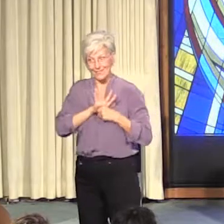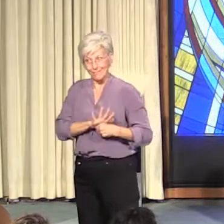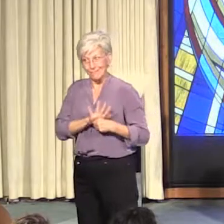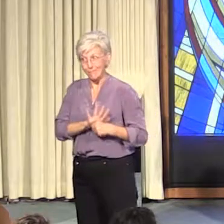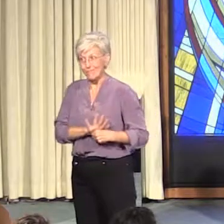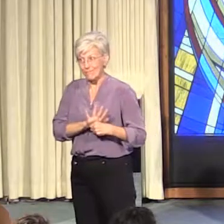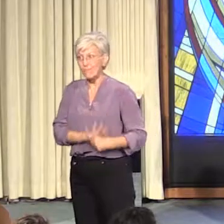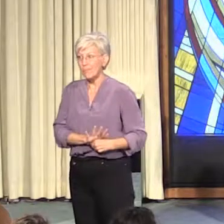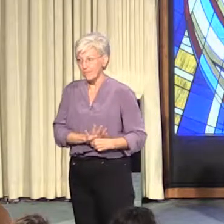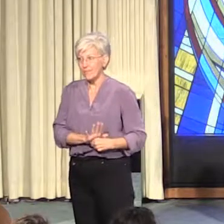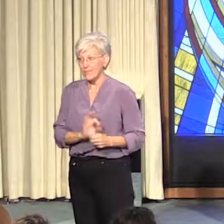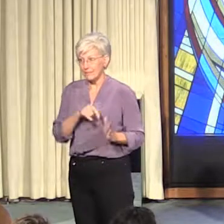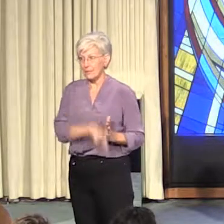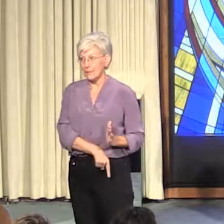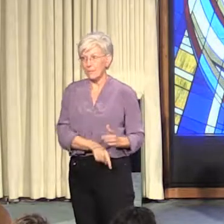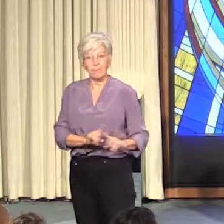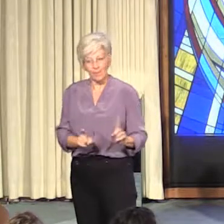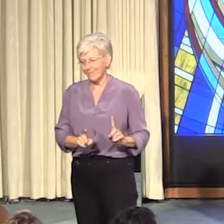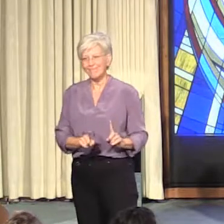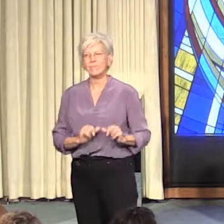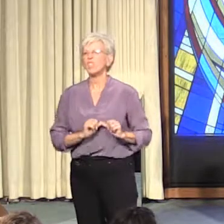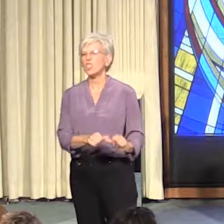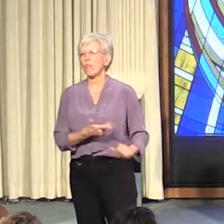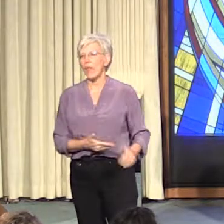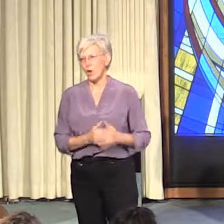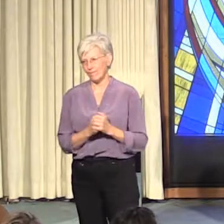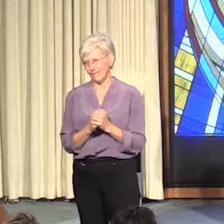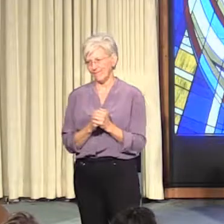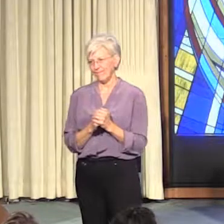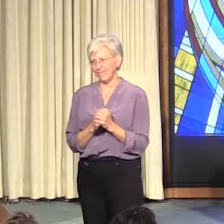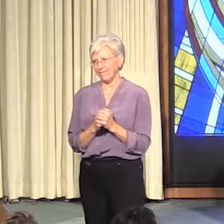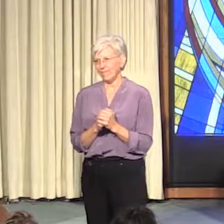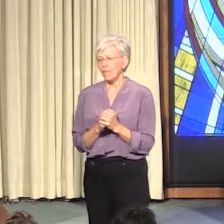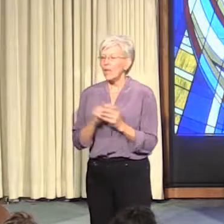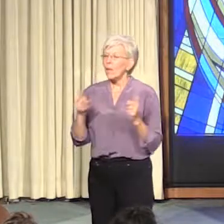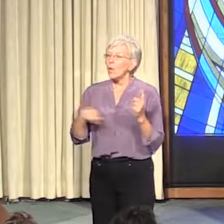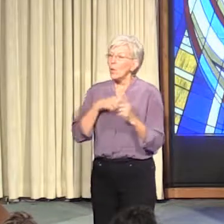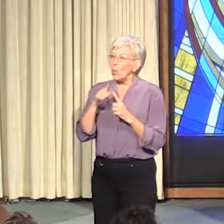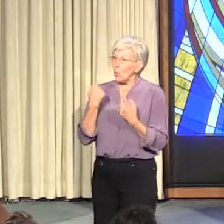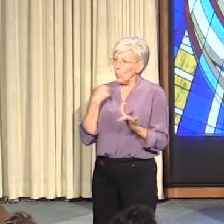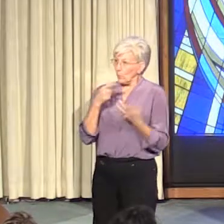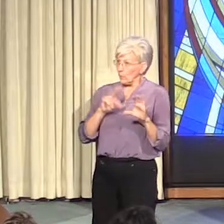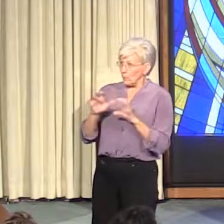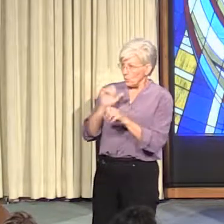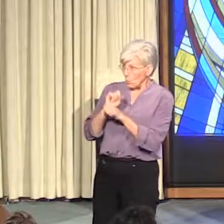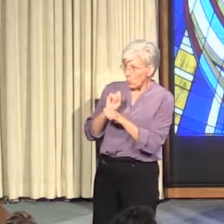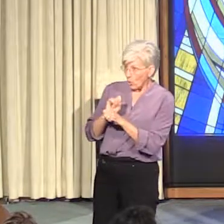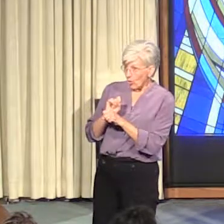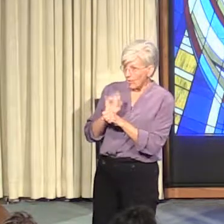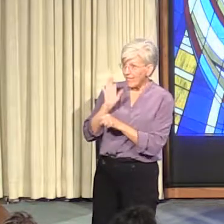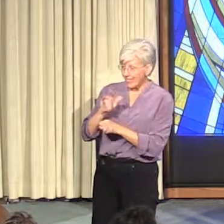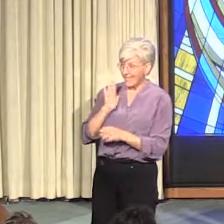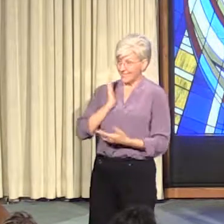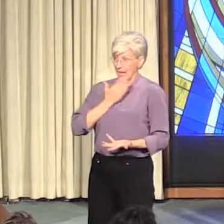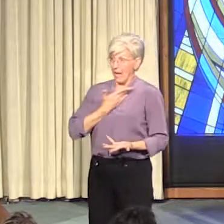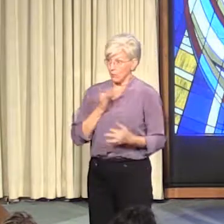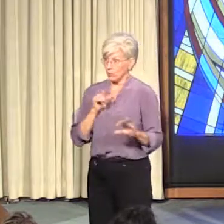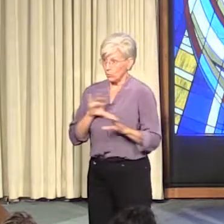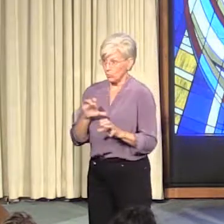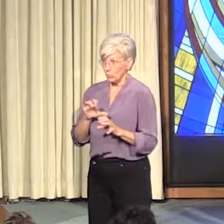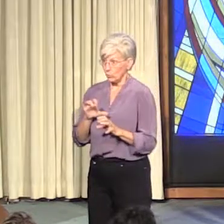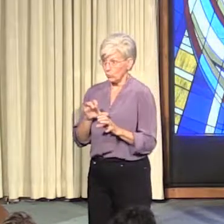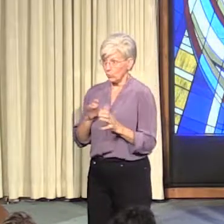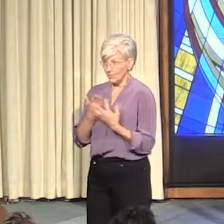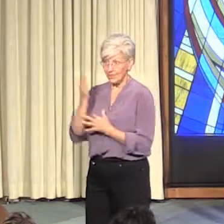very deeply, but they're still there. And when we do the work that is ours to do in consciousness,